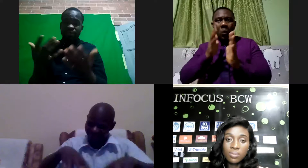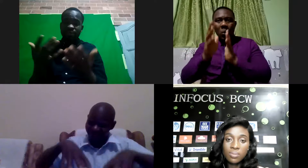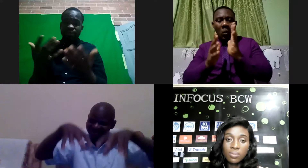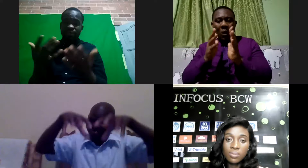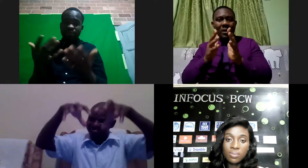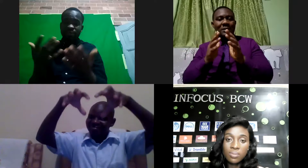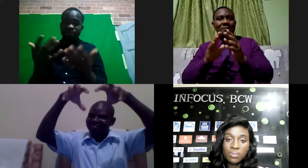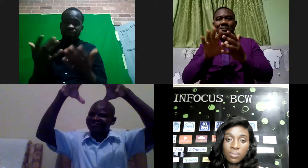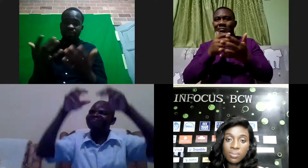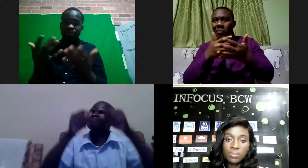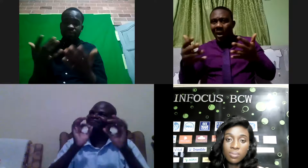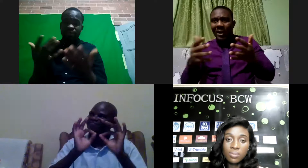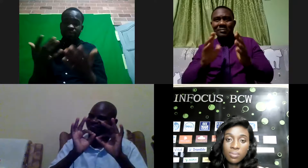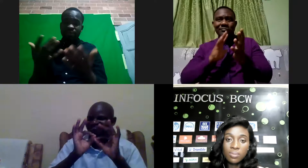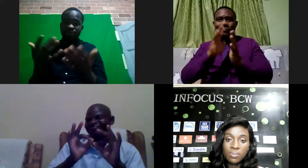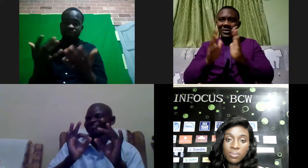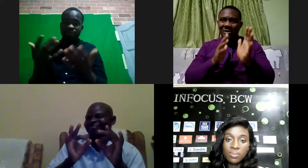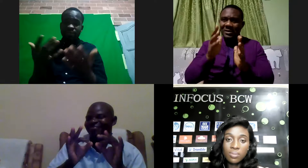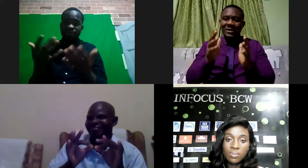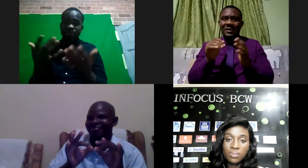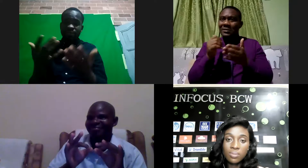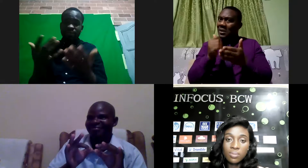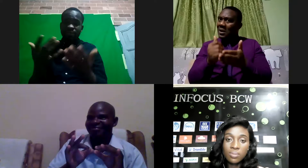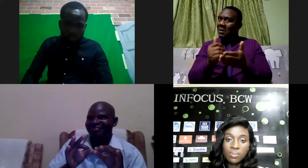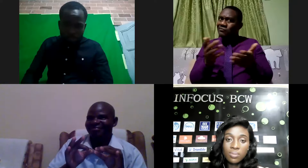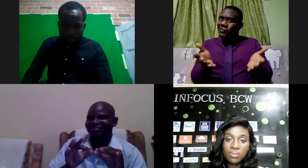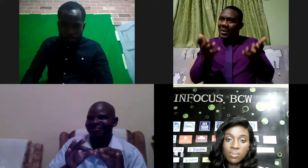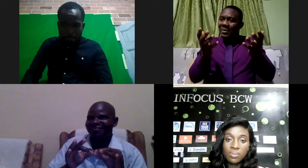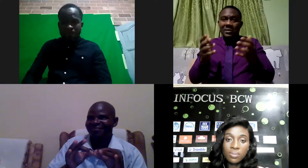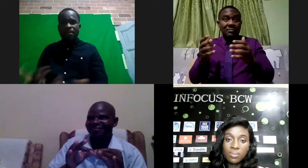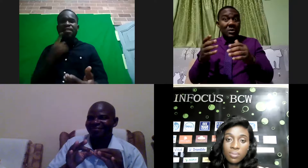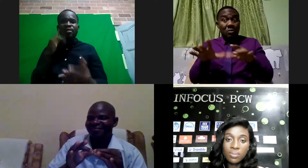some other children may adapt faster in